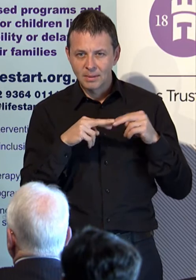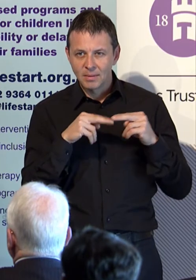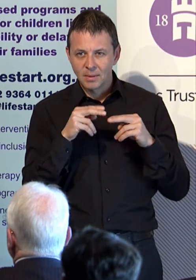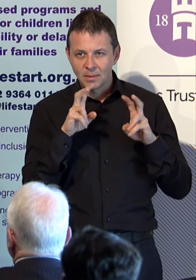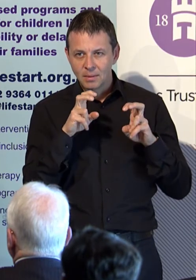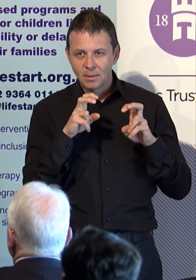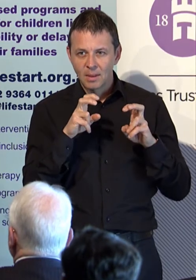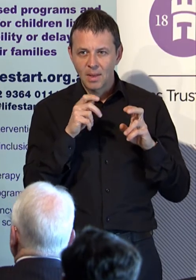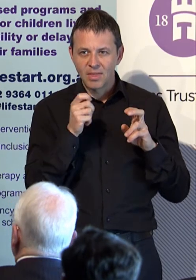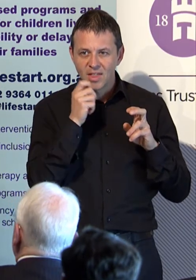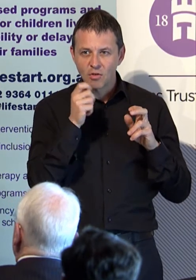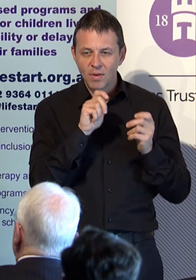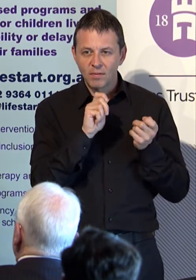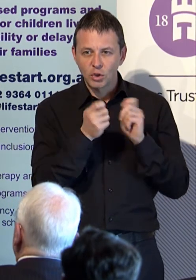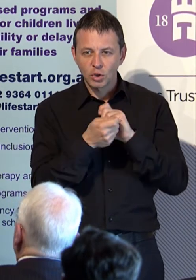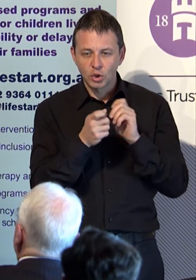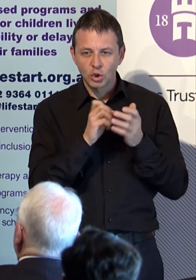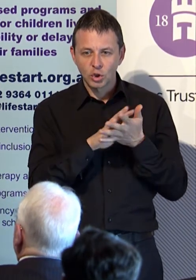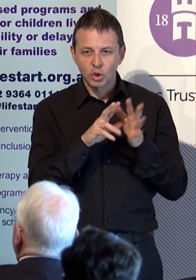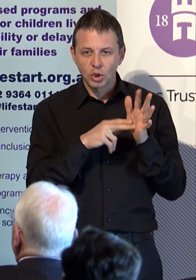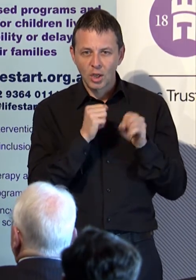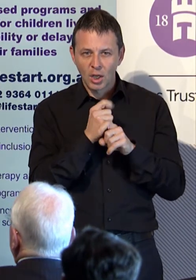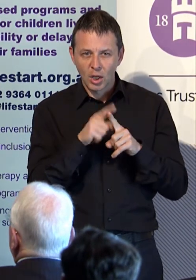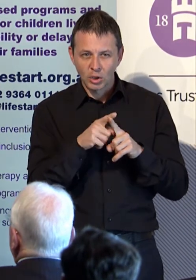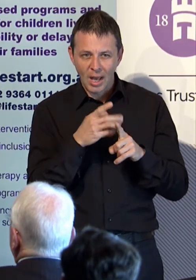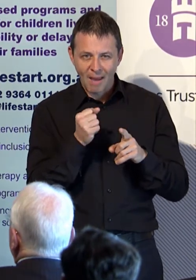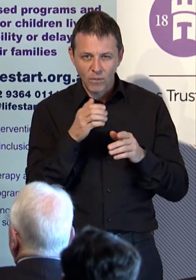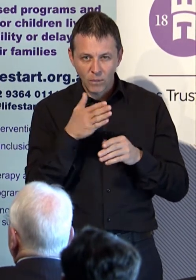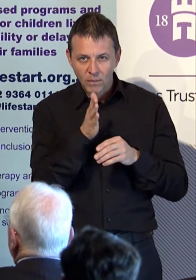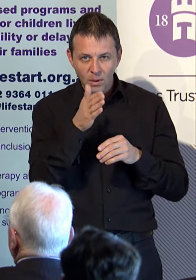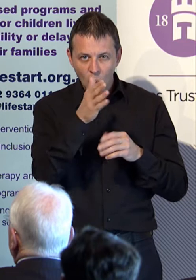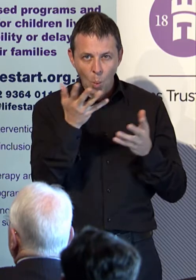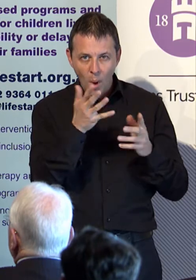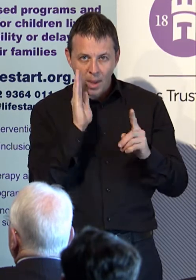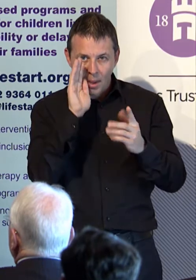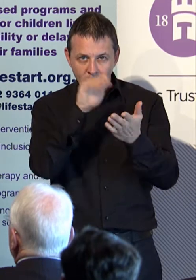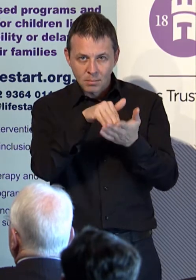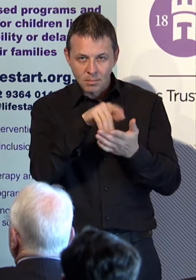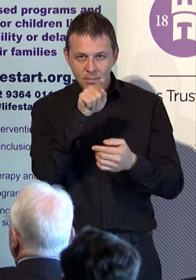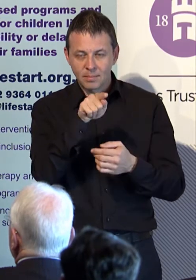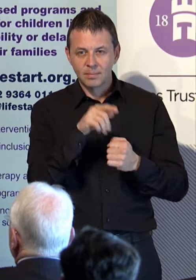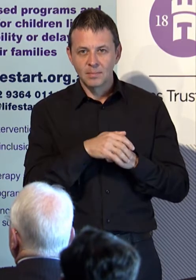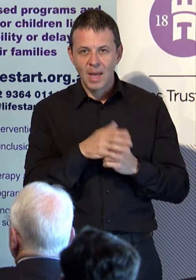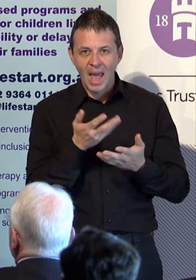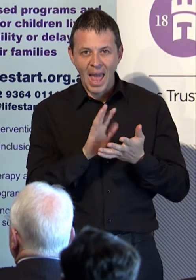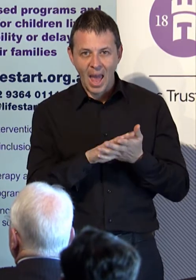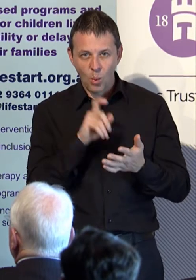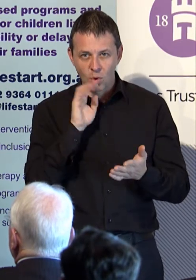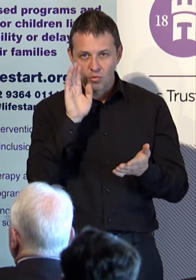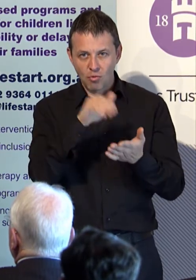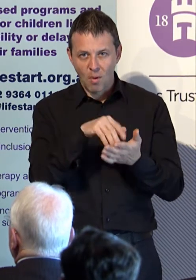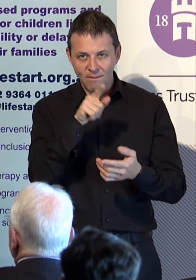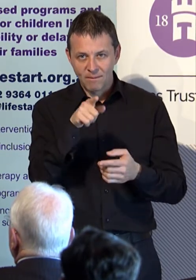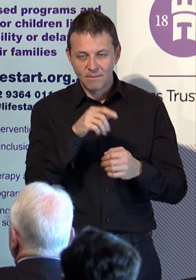change with our strategic partners. We had to map where we were going, what our end game was going to be, and how were we going to get there and how we were